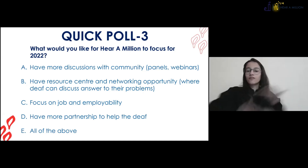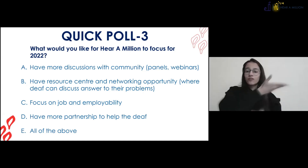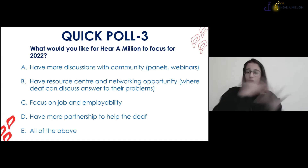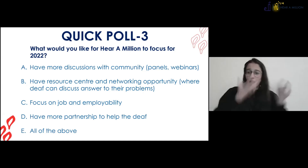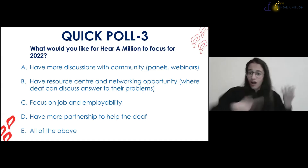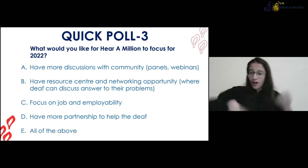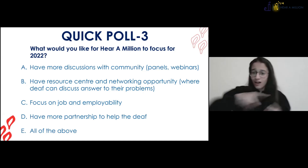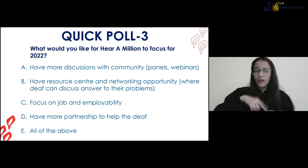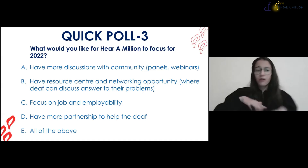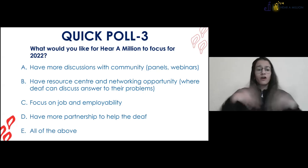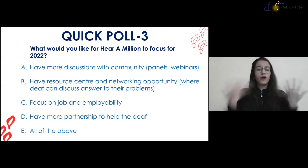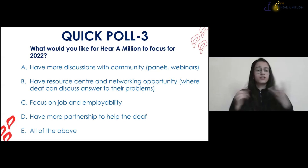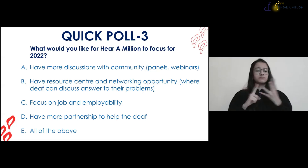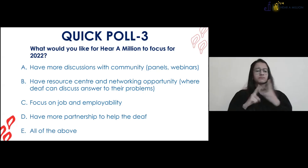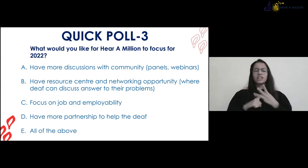and connect with each other,